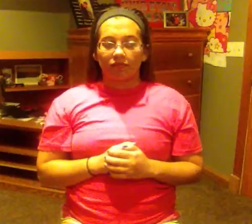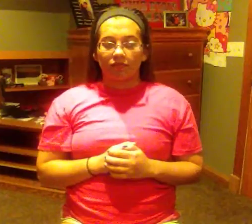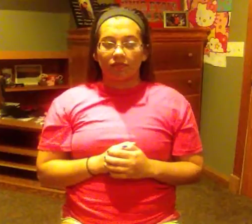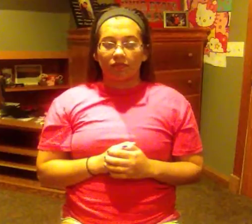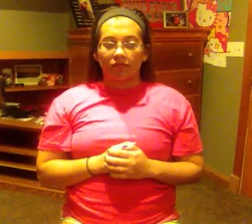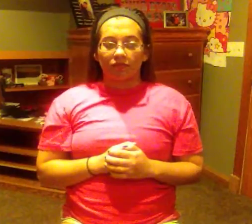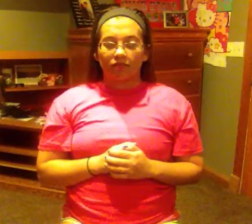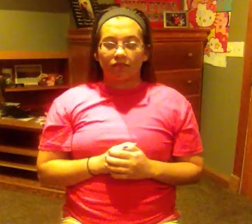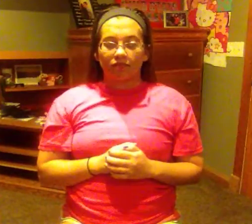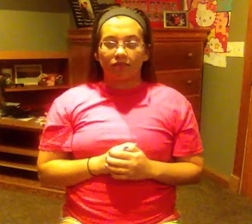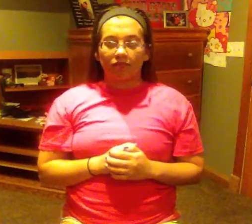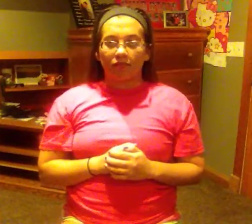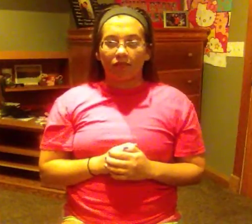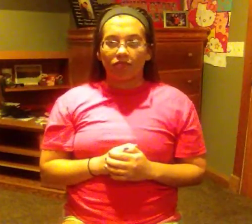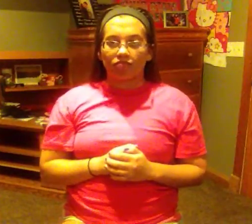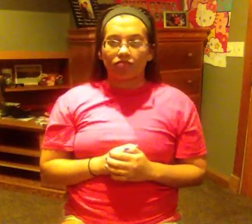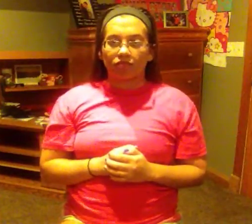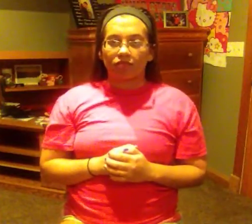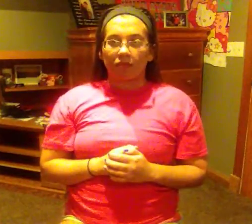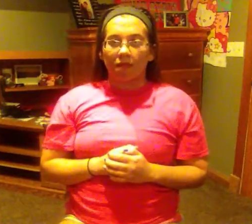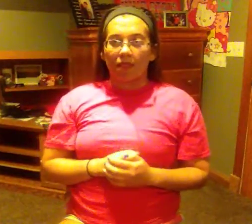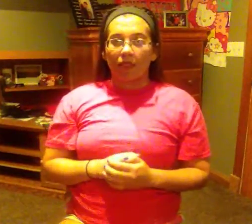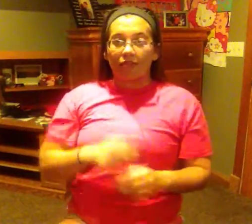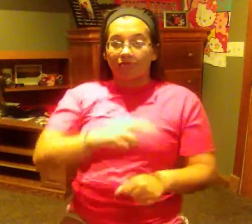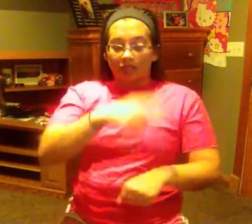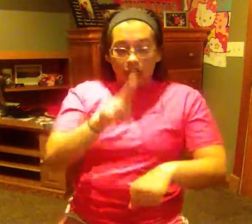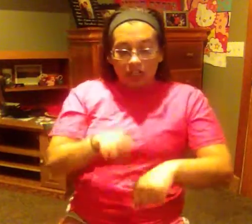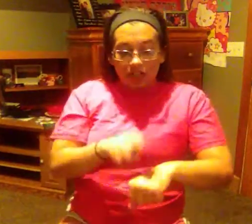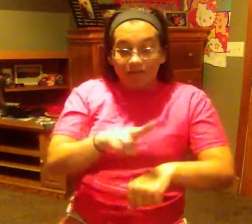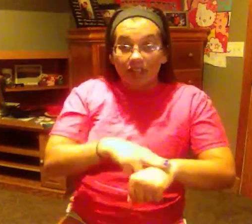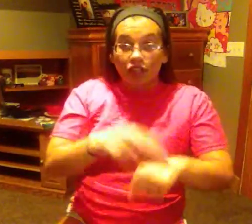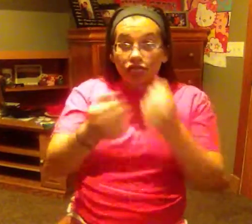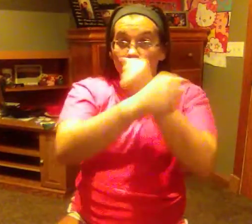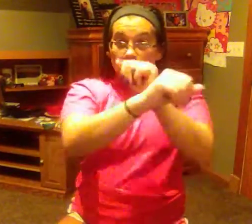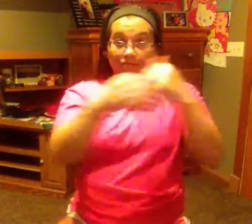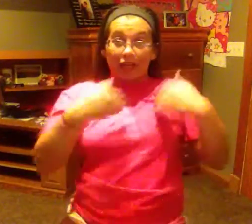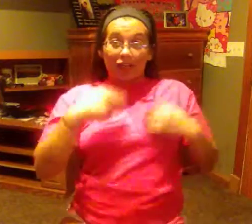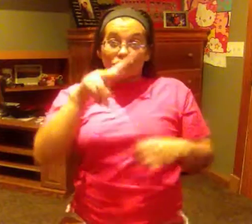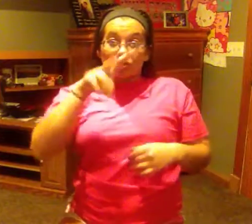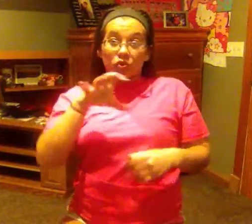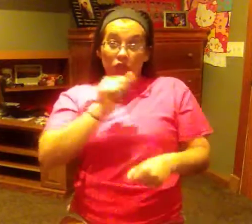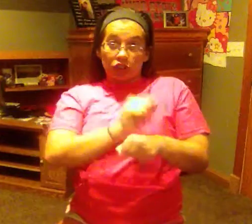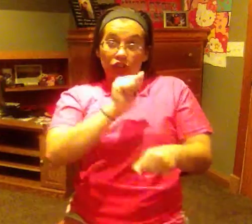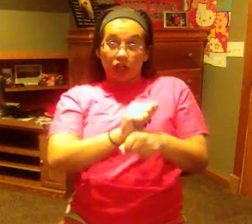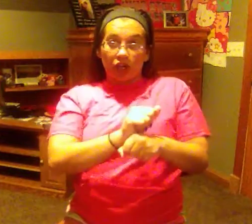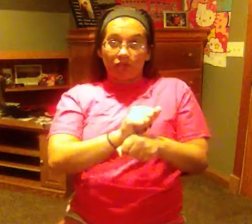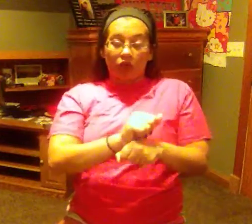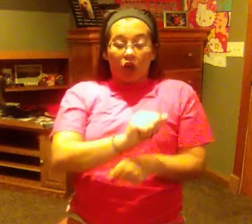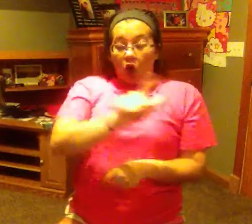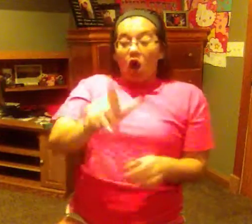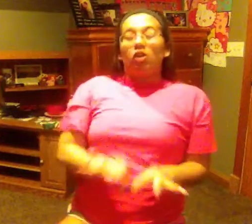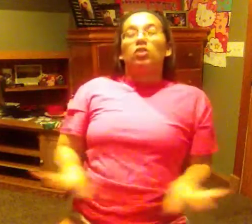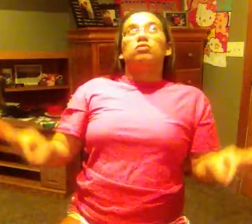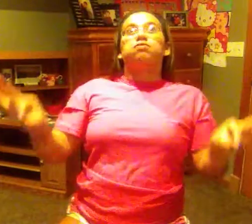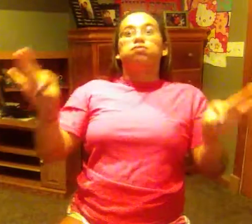There are nearly 200 different jobs in the National Guard, and every one of them is important. But the backbone of the organization is the